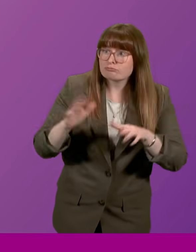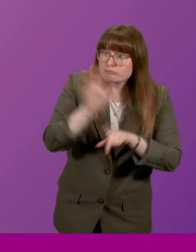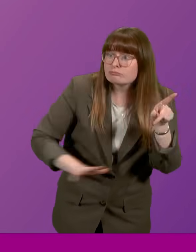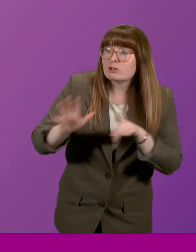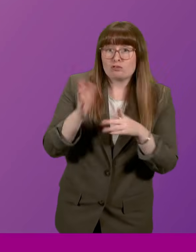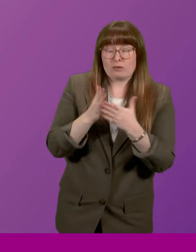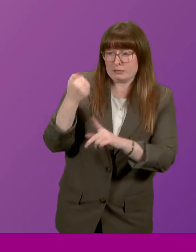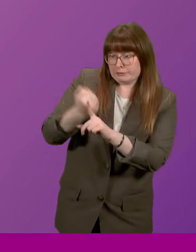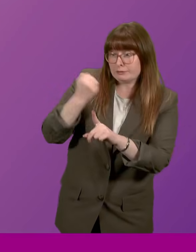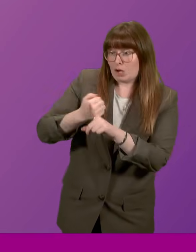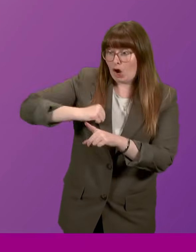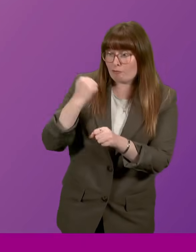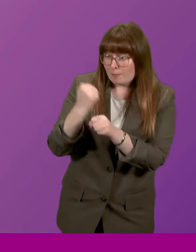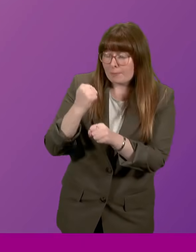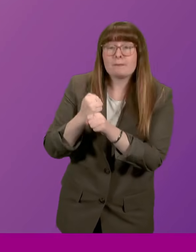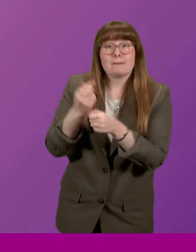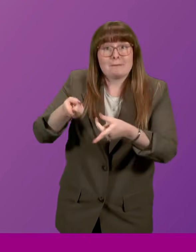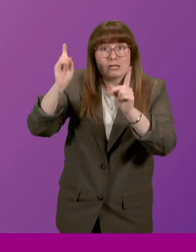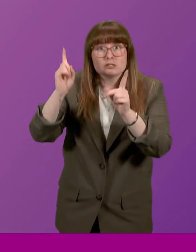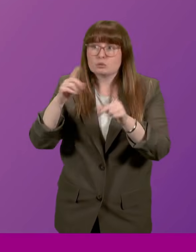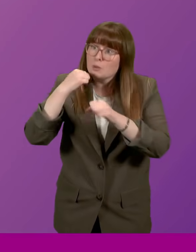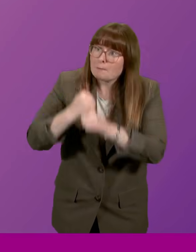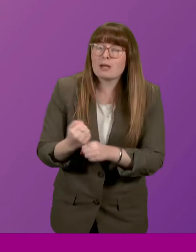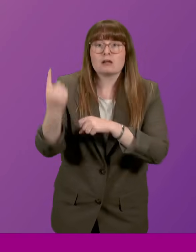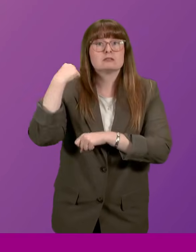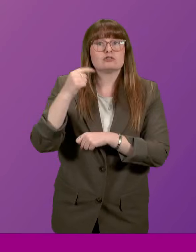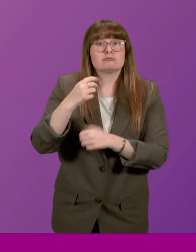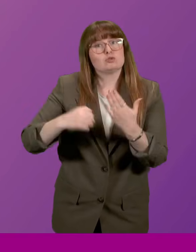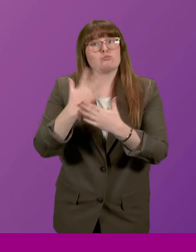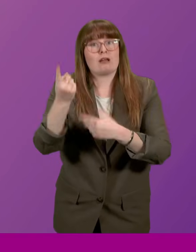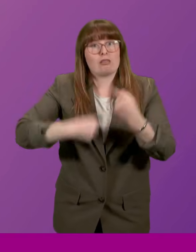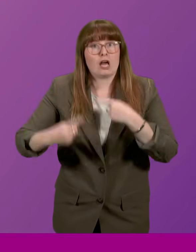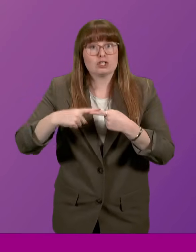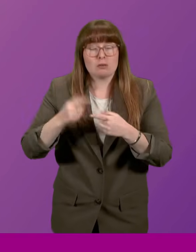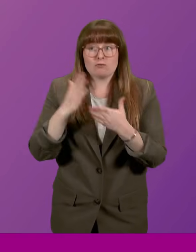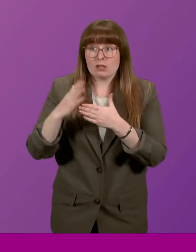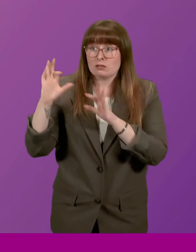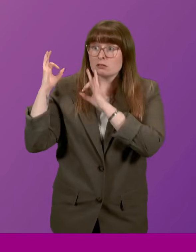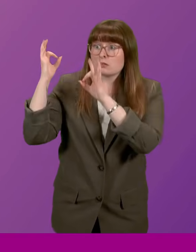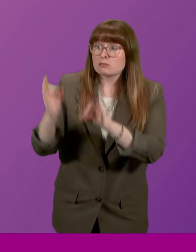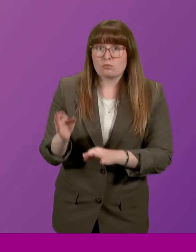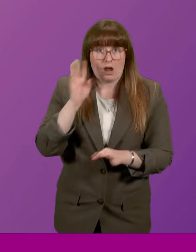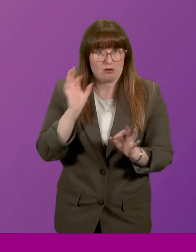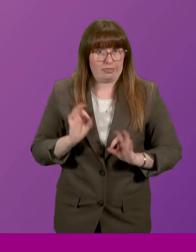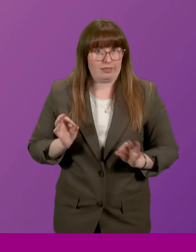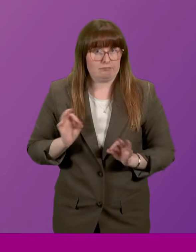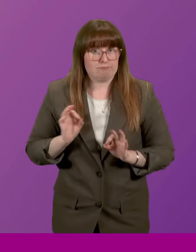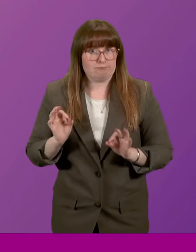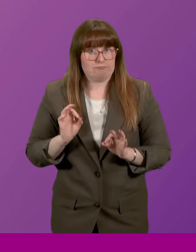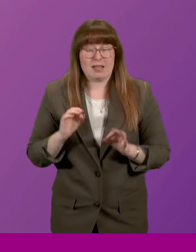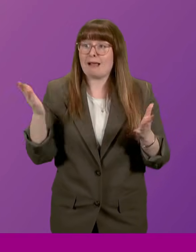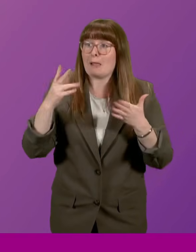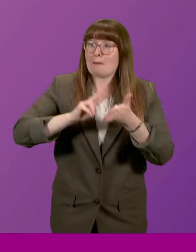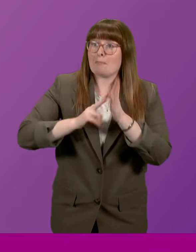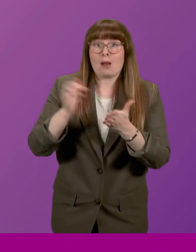government ministers to make that commitment in the spring of last year. But we've heard nothing since, not even in the climate plan published